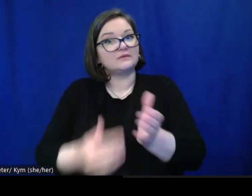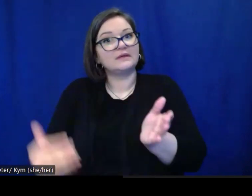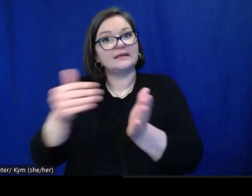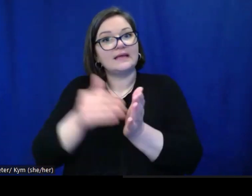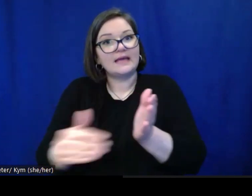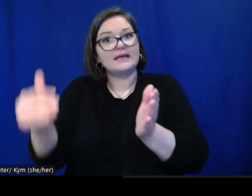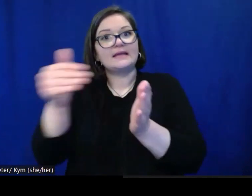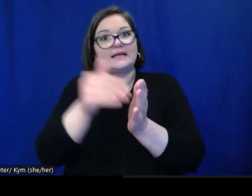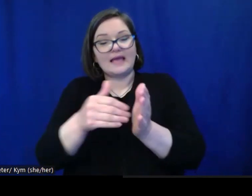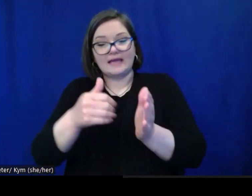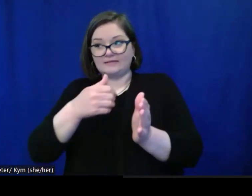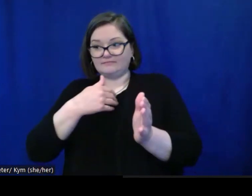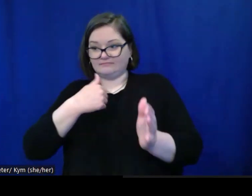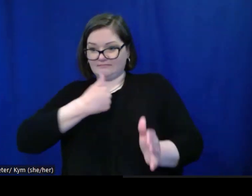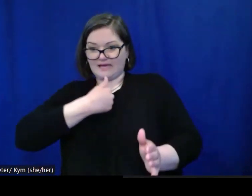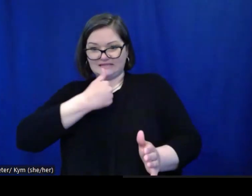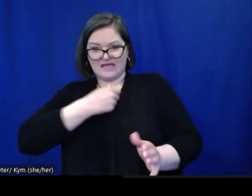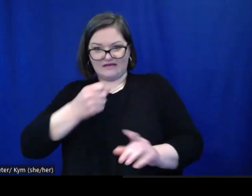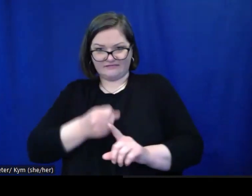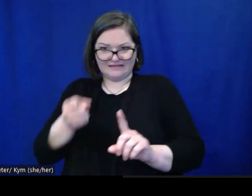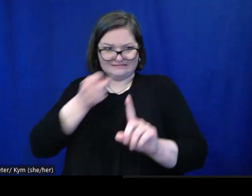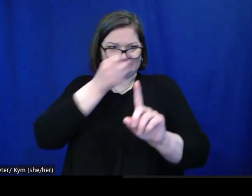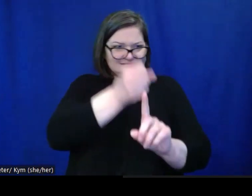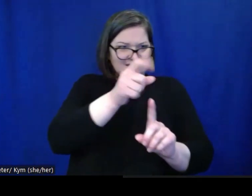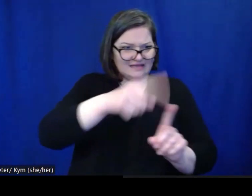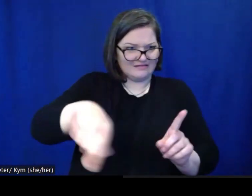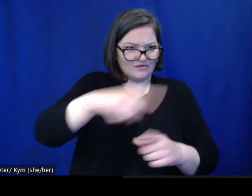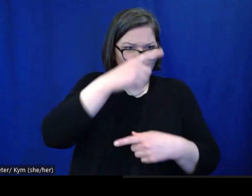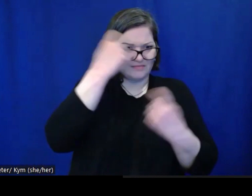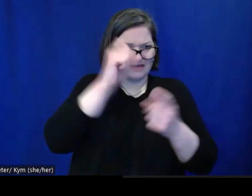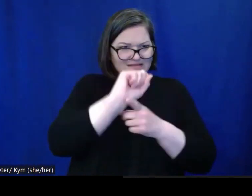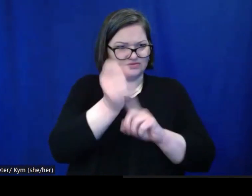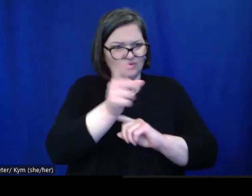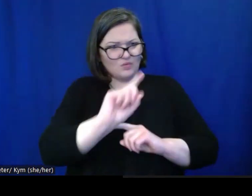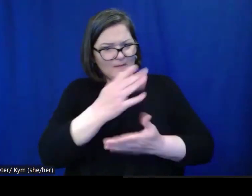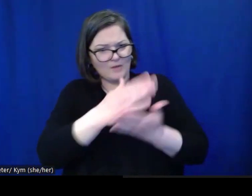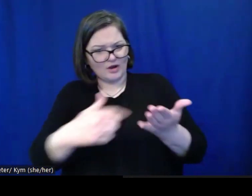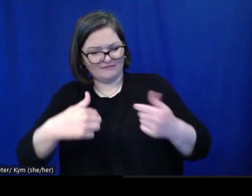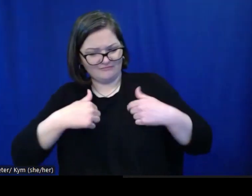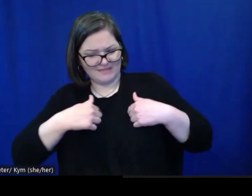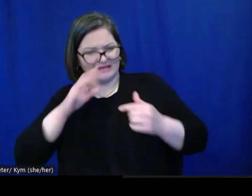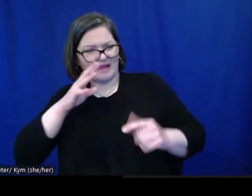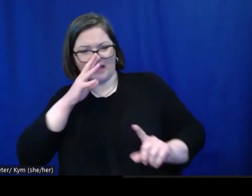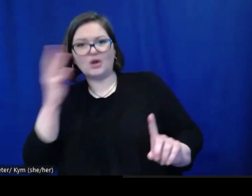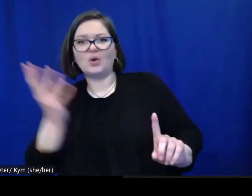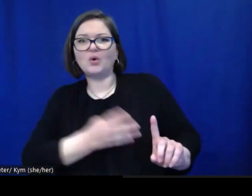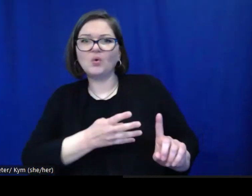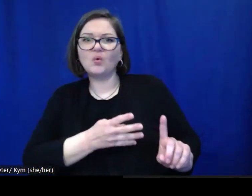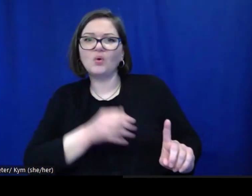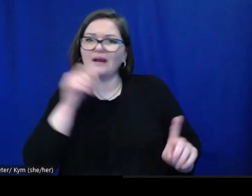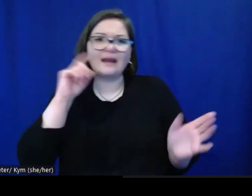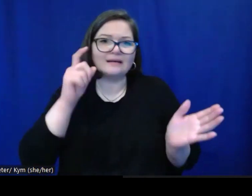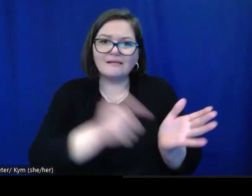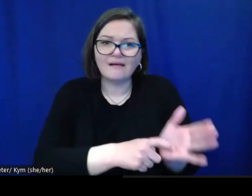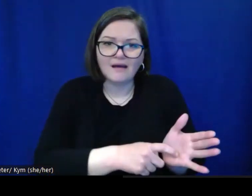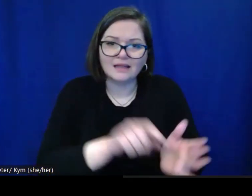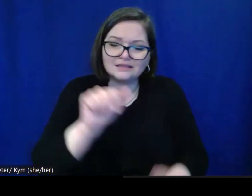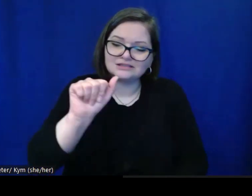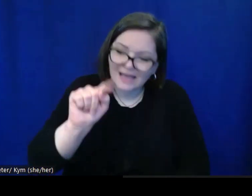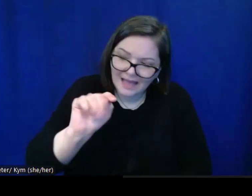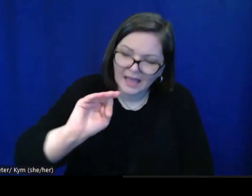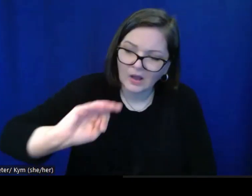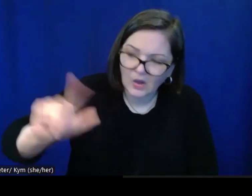traumatic situations where I feel like I'm being ignored, where parts of my identity are being ignored and not acknowledged at all.